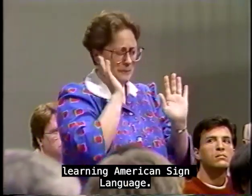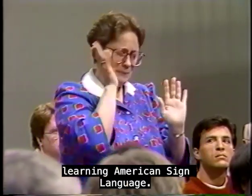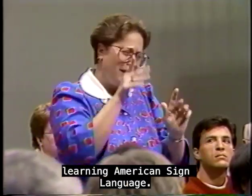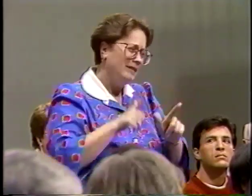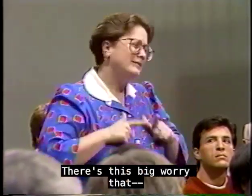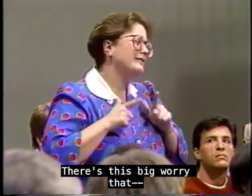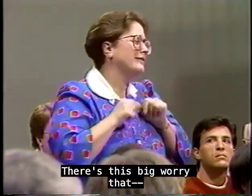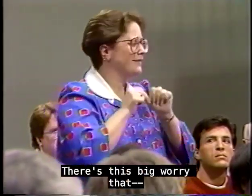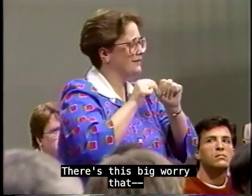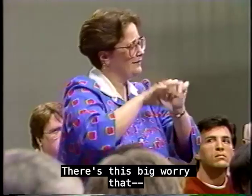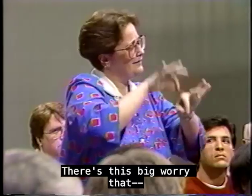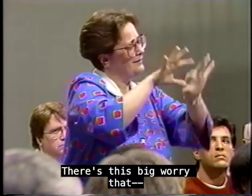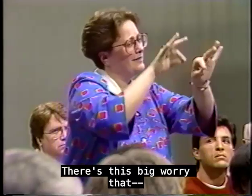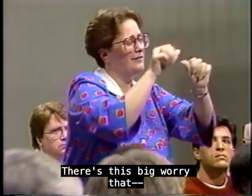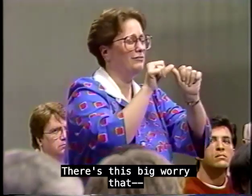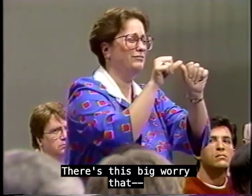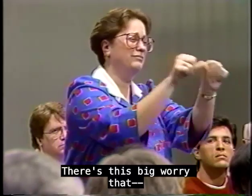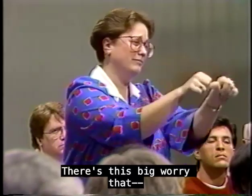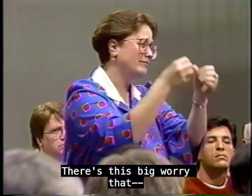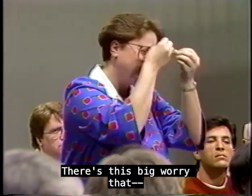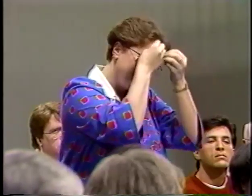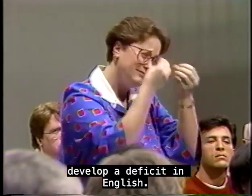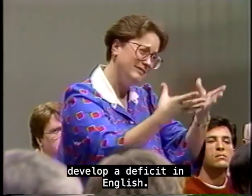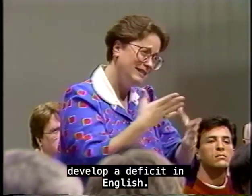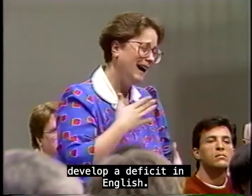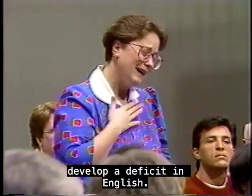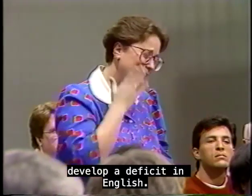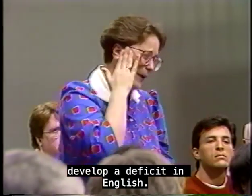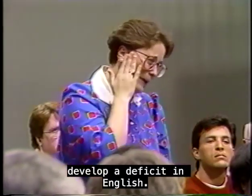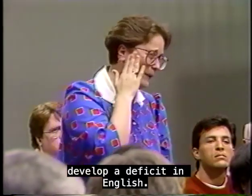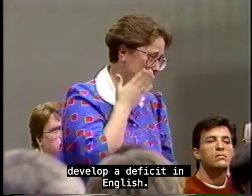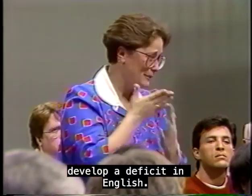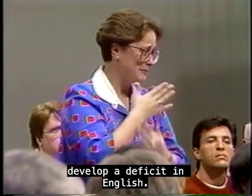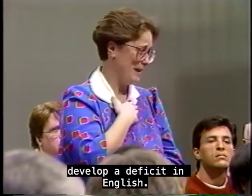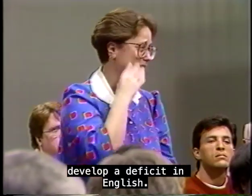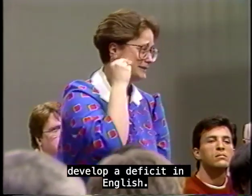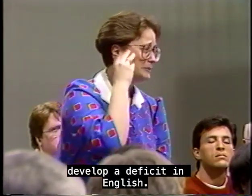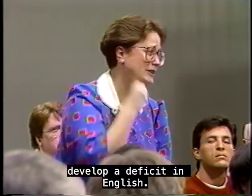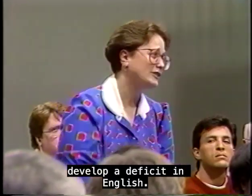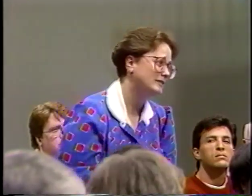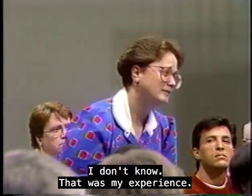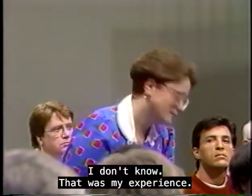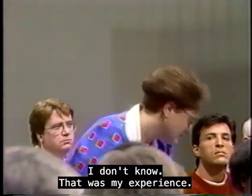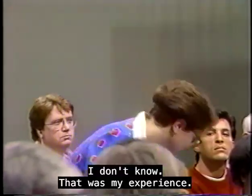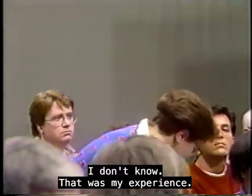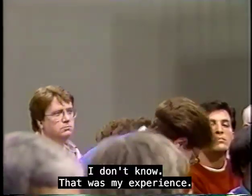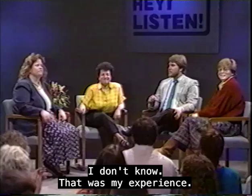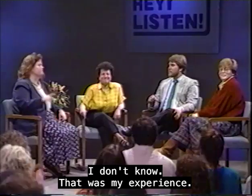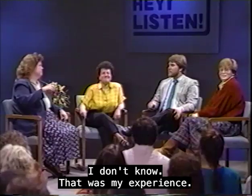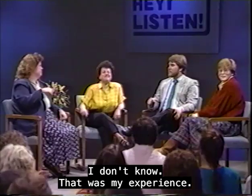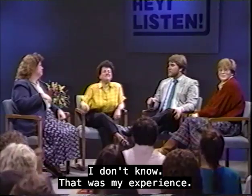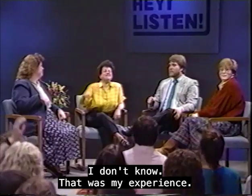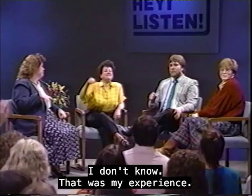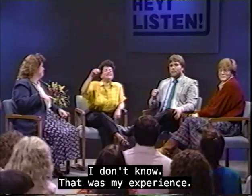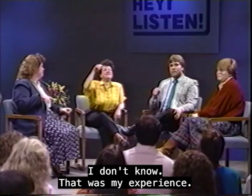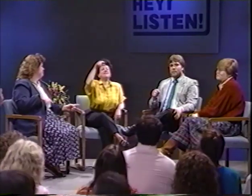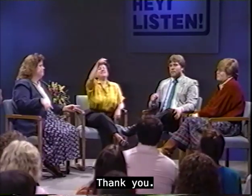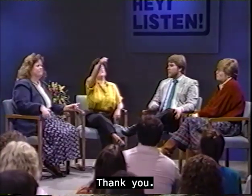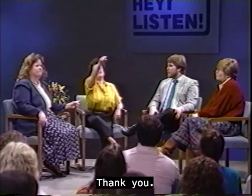Language. There's this big worry that you're going to develop a deficit in English. I don't know. That was my experience. Thank you.